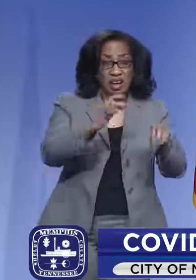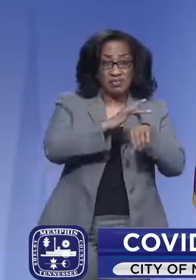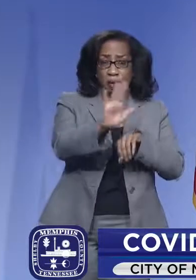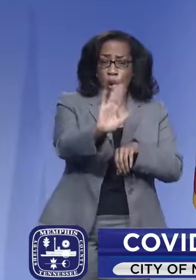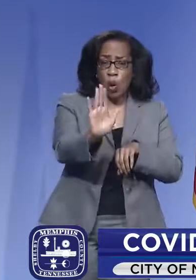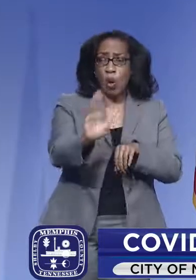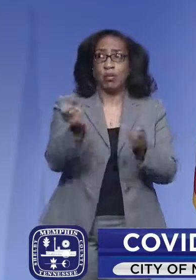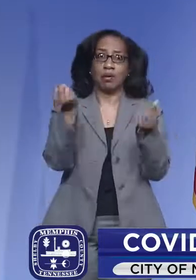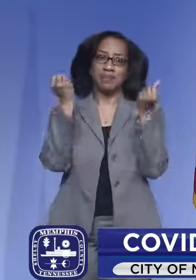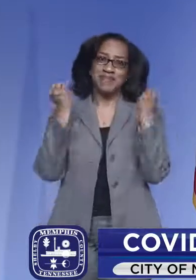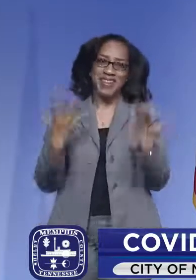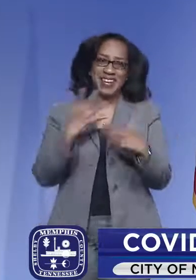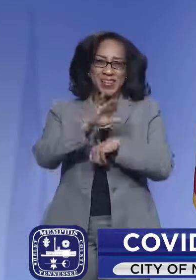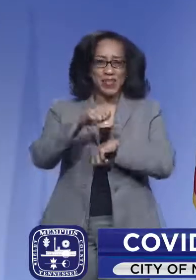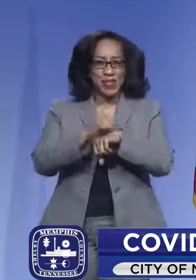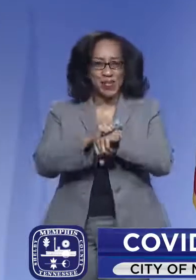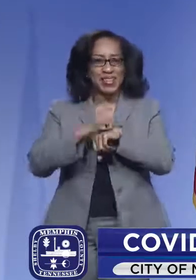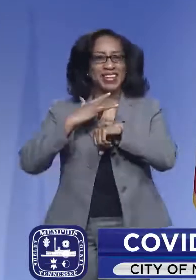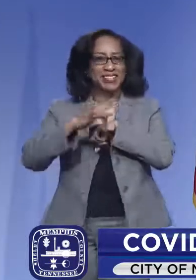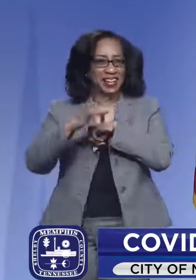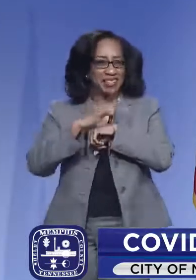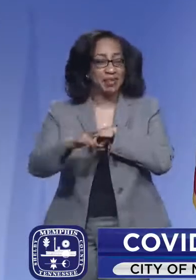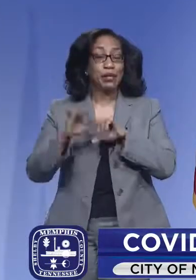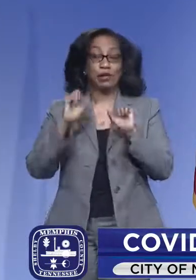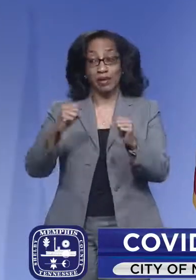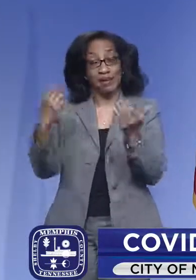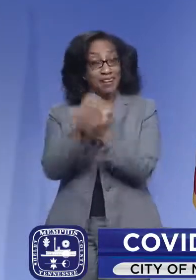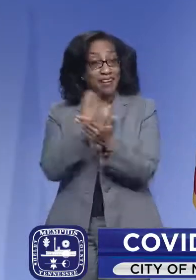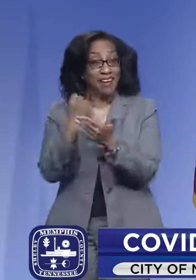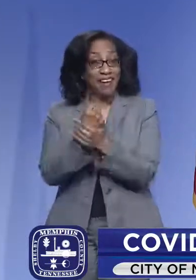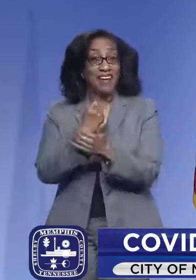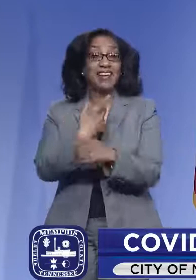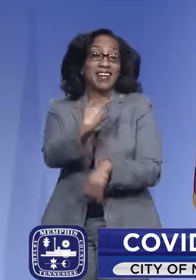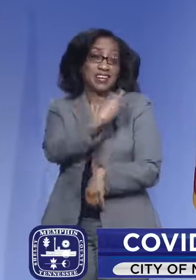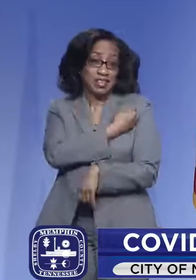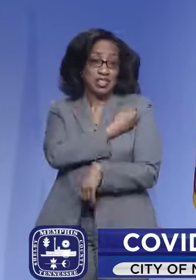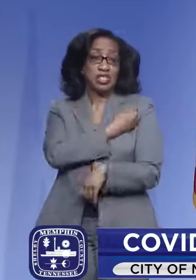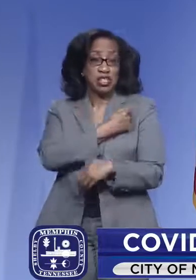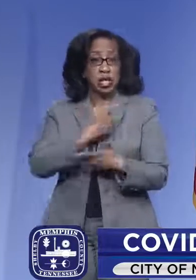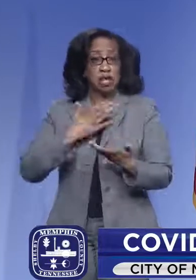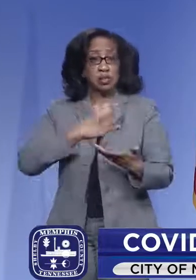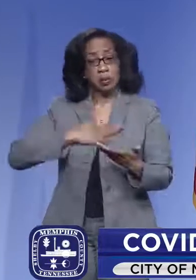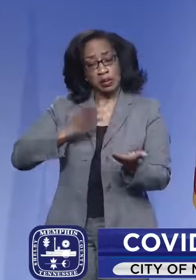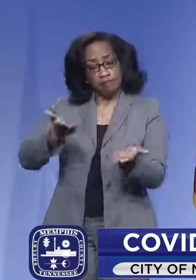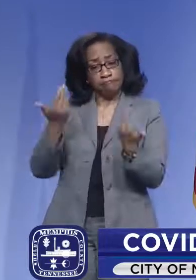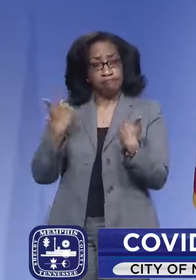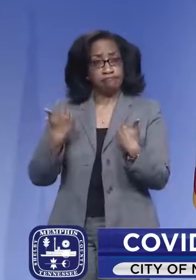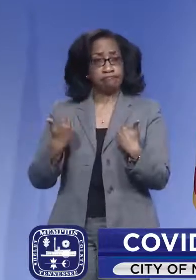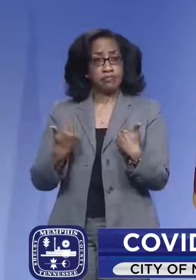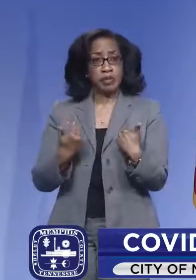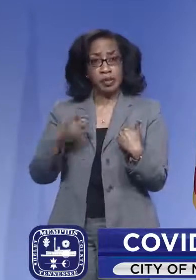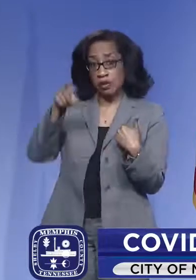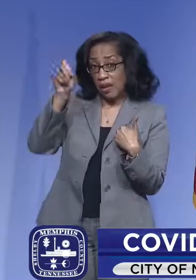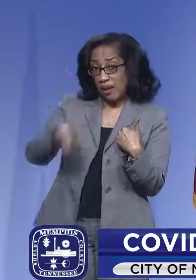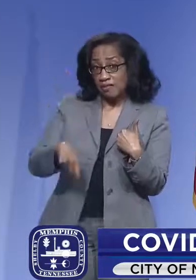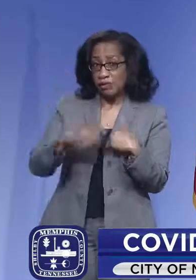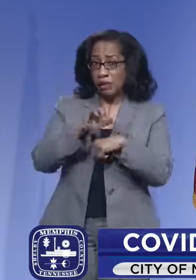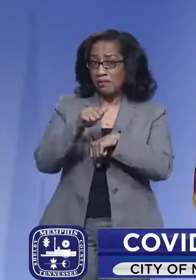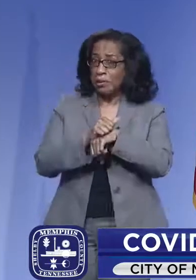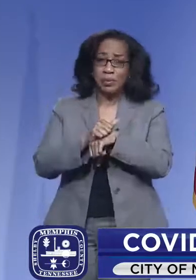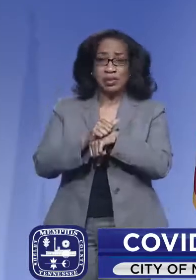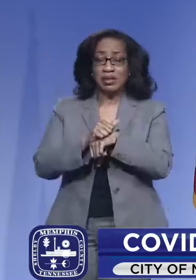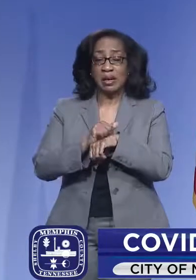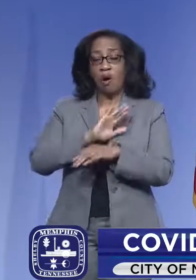of appointments, lots of opportunity to get a vaccination. So that is true at all of our sites this week. We